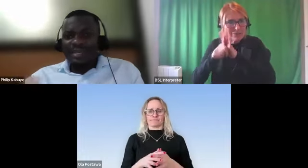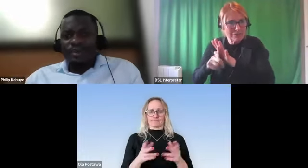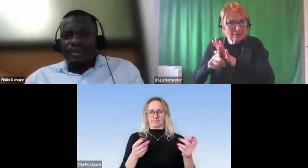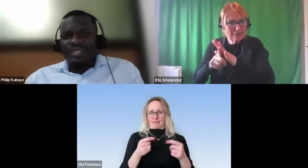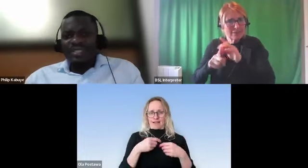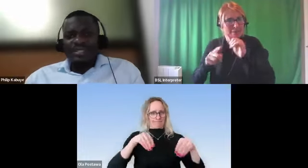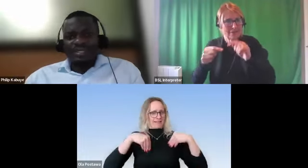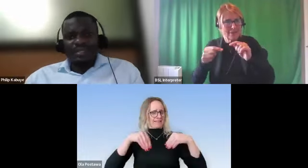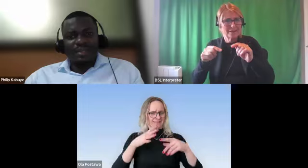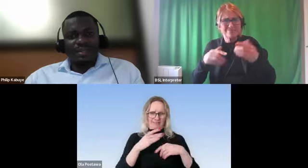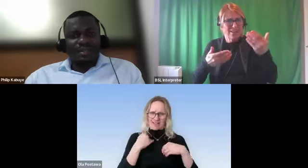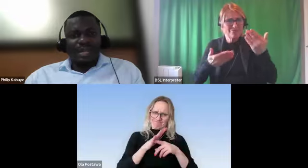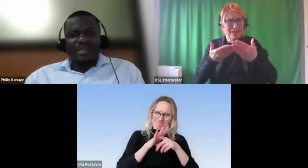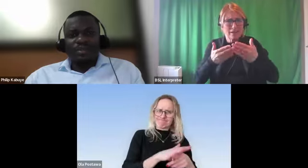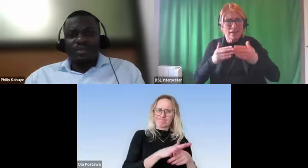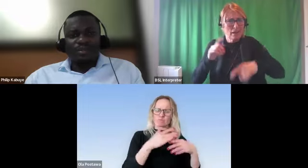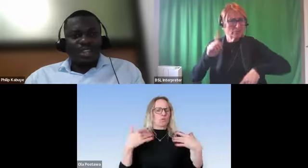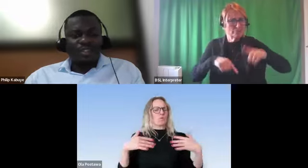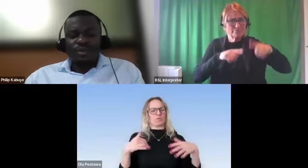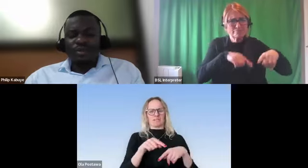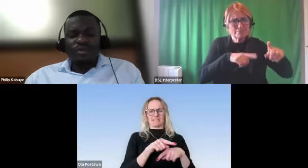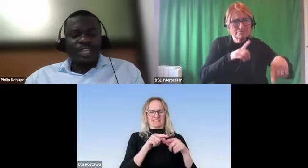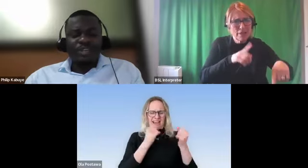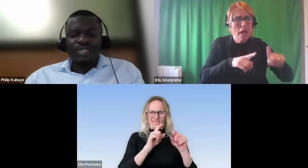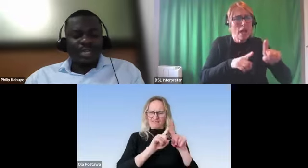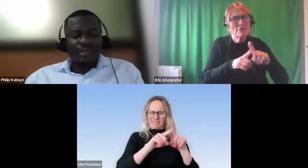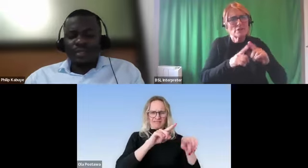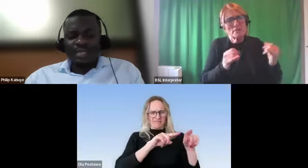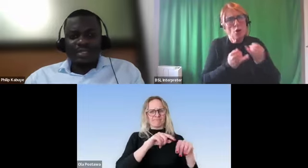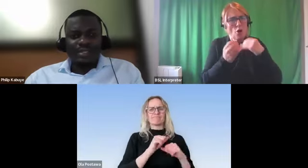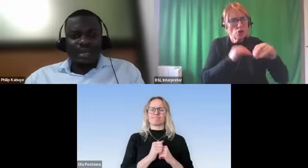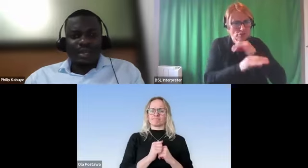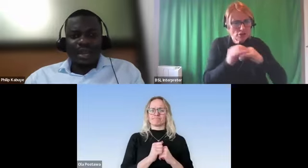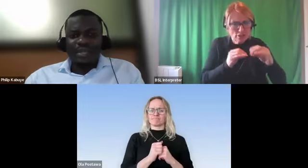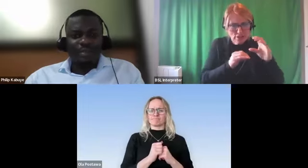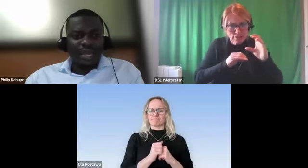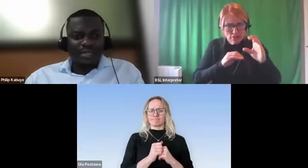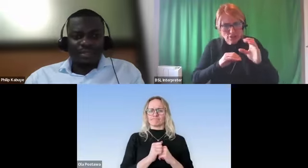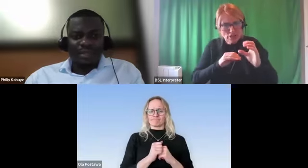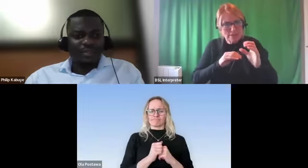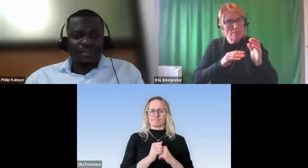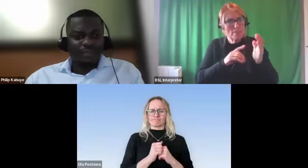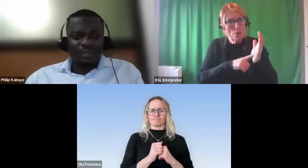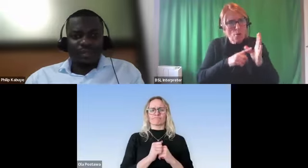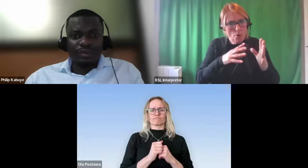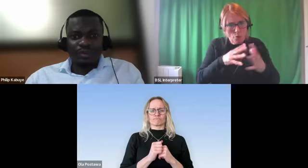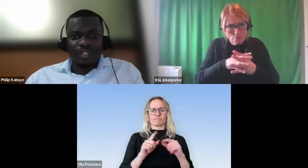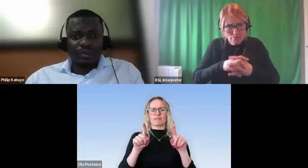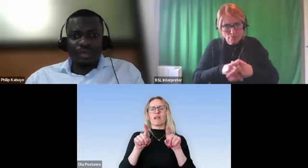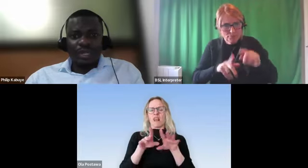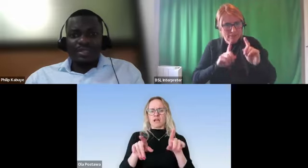and then inconsistencies like the controversial EU chat law that is under debate. It's